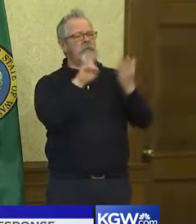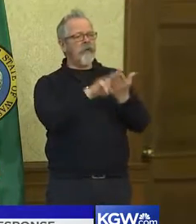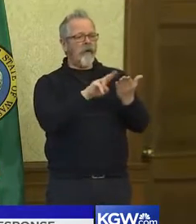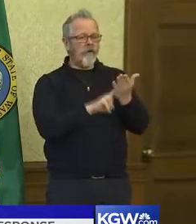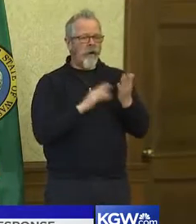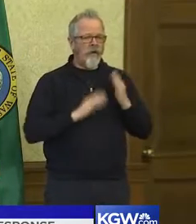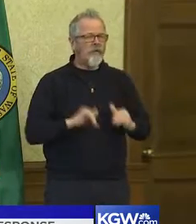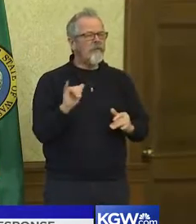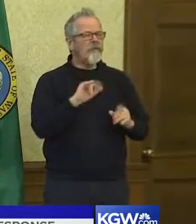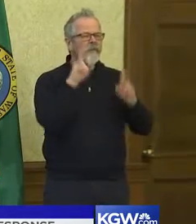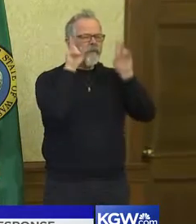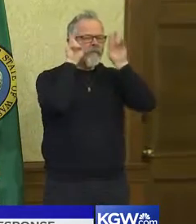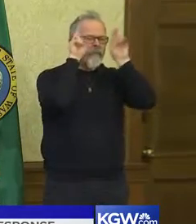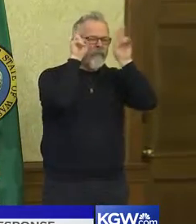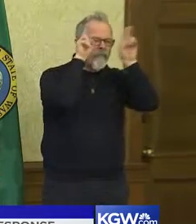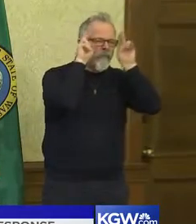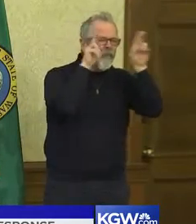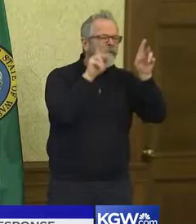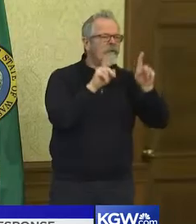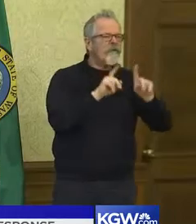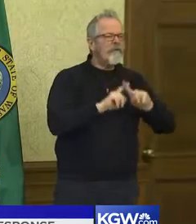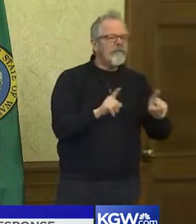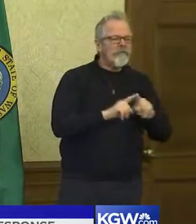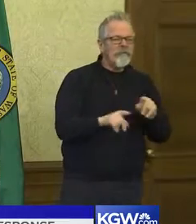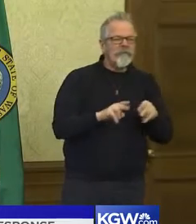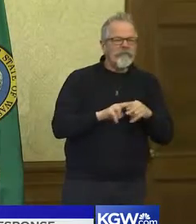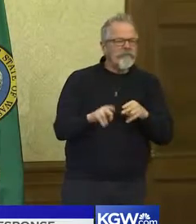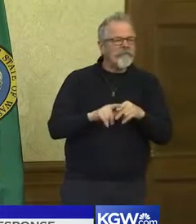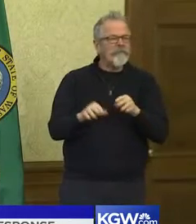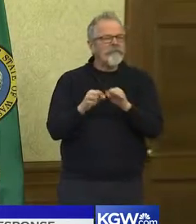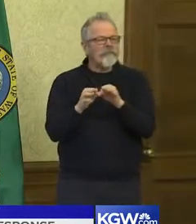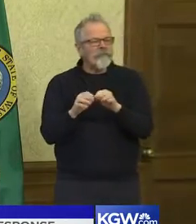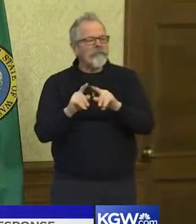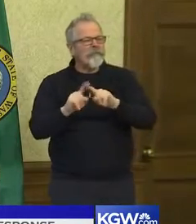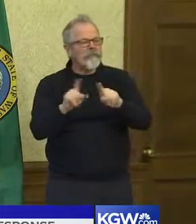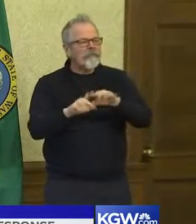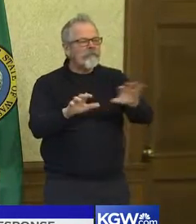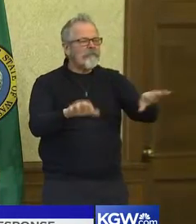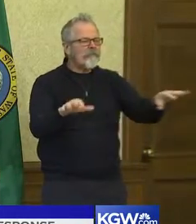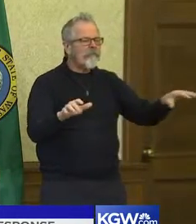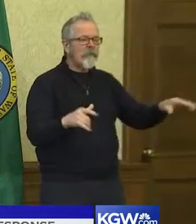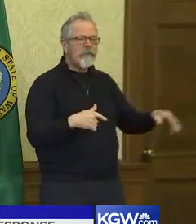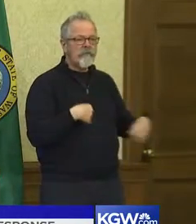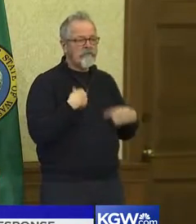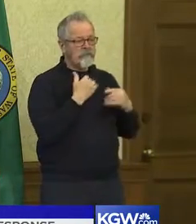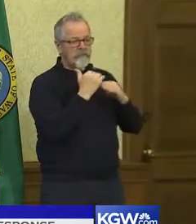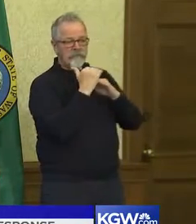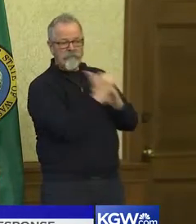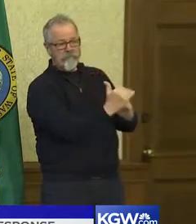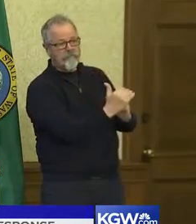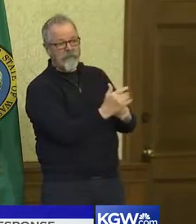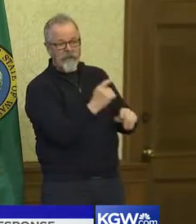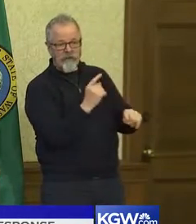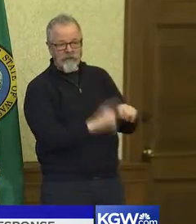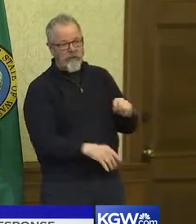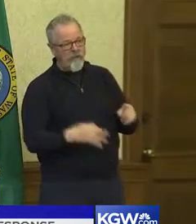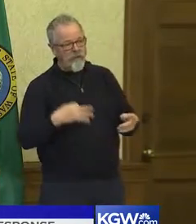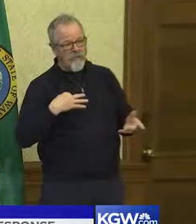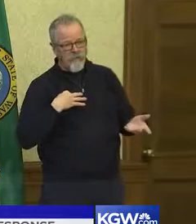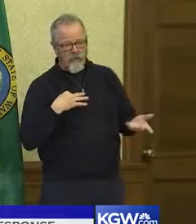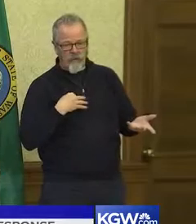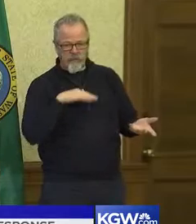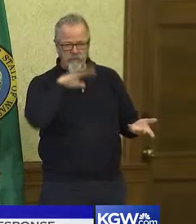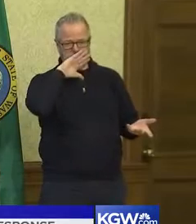mentioned before is that where the individuals need to provide us with wage documents, that would include,